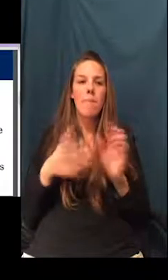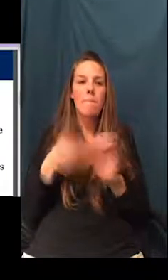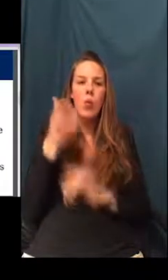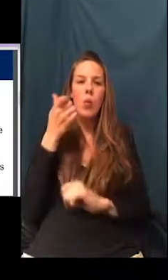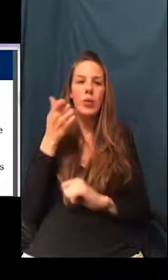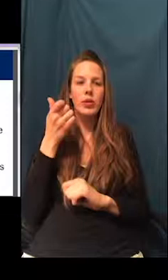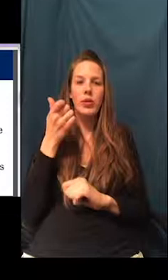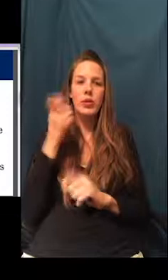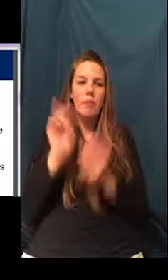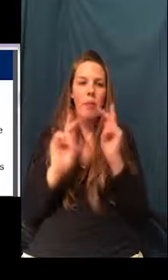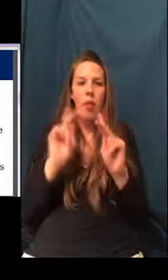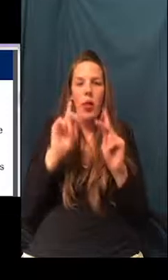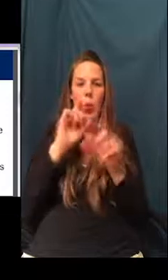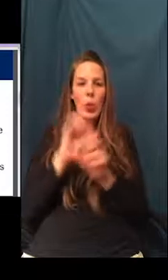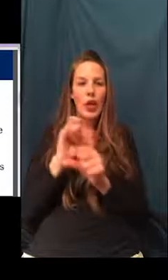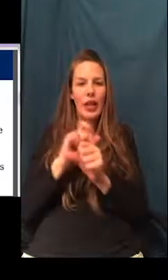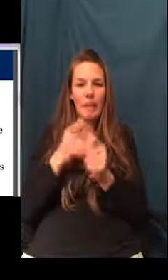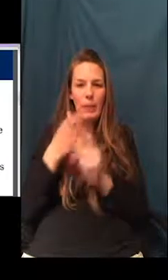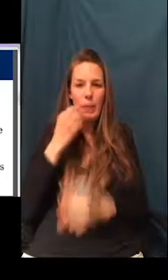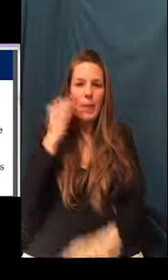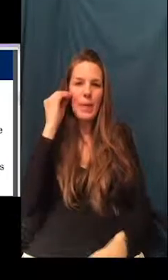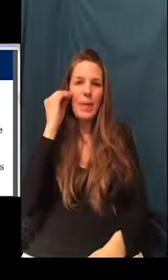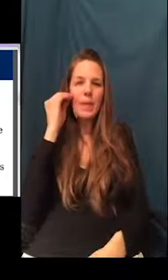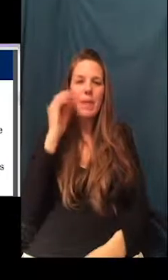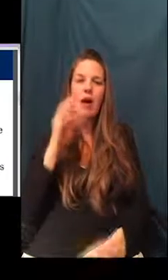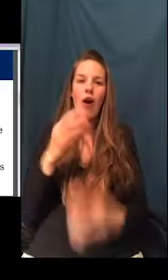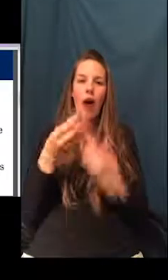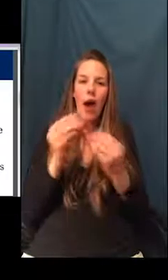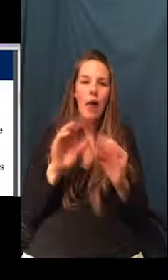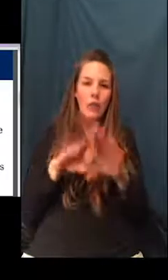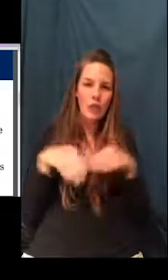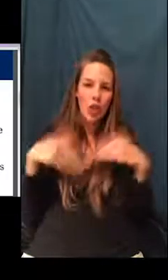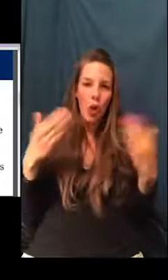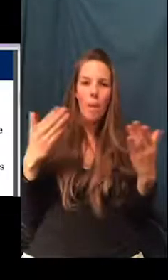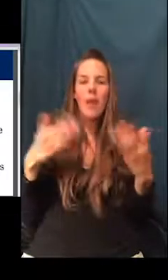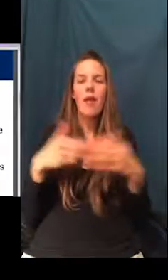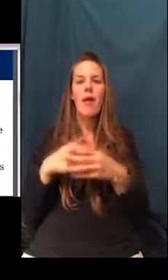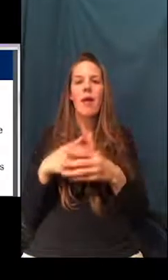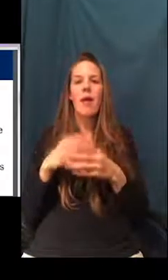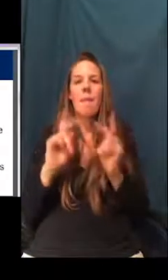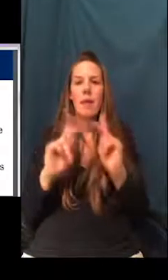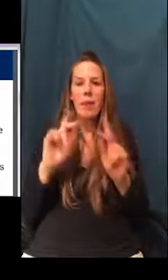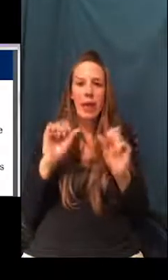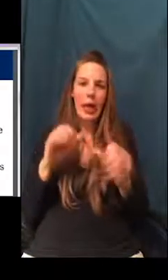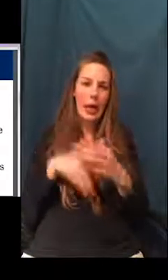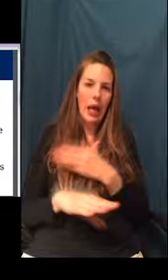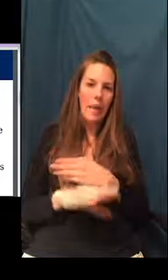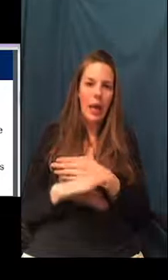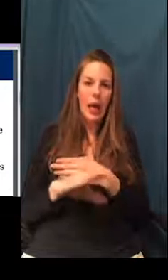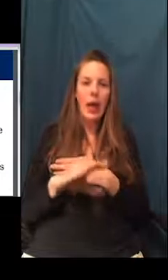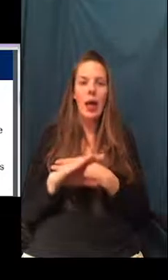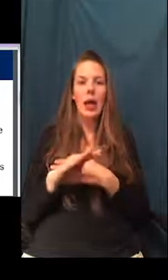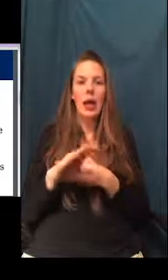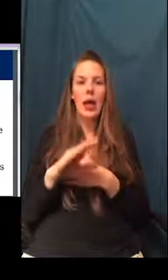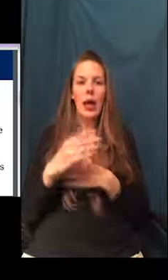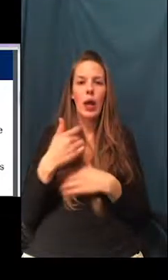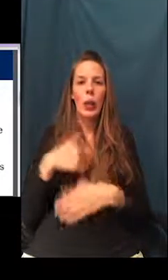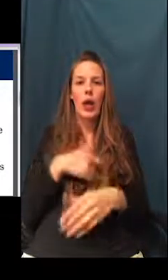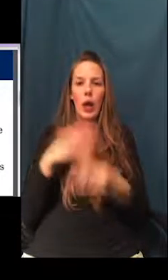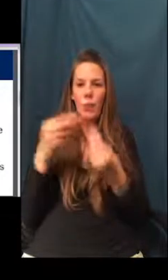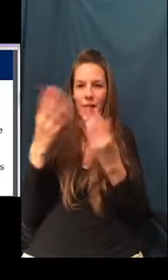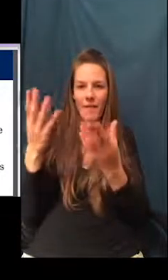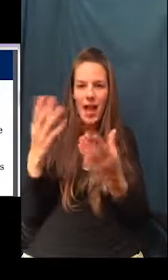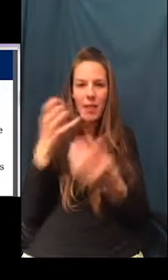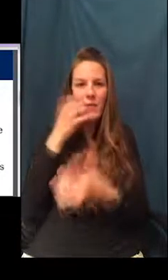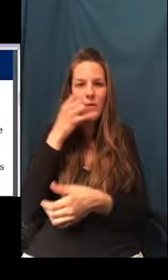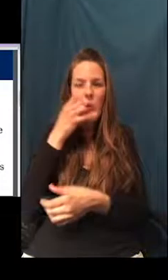Most people are working from home, but offices are open and people can come in, and we are